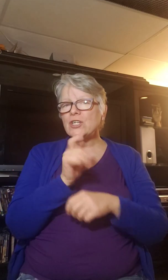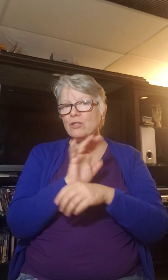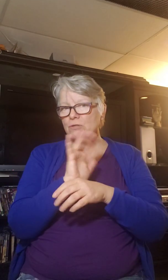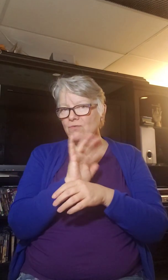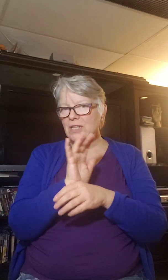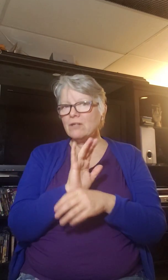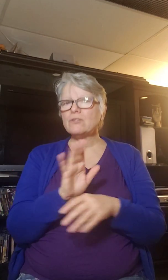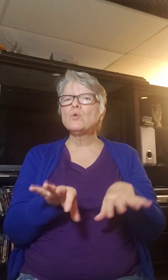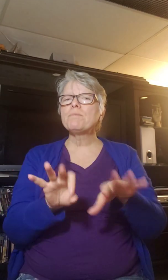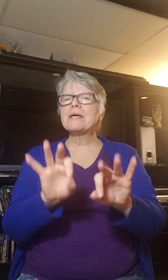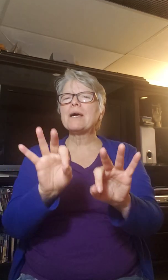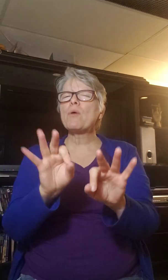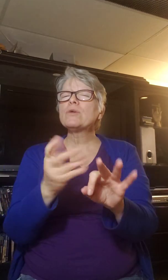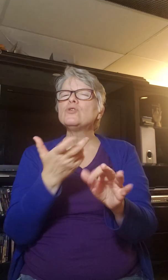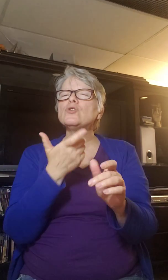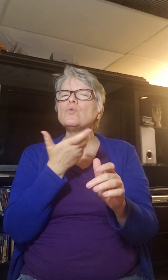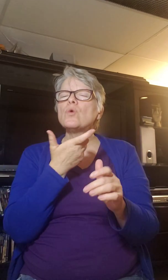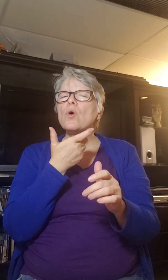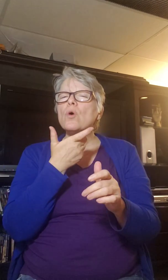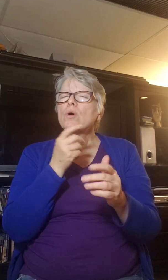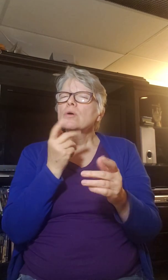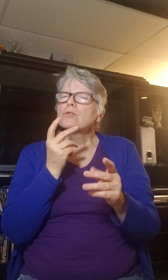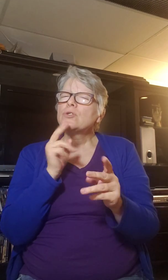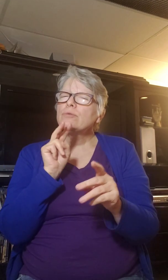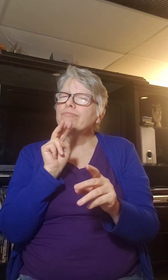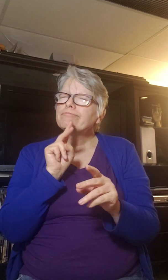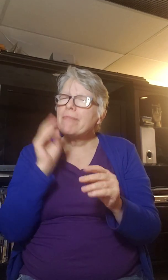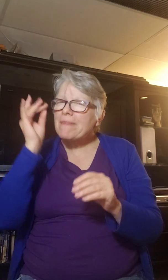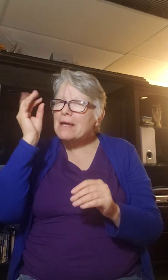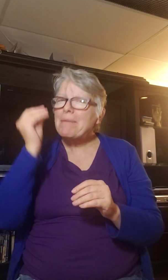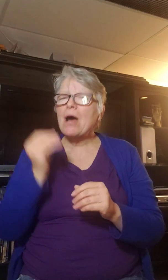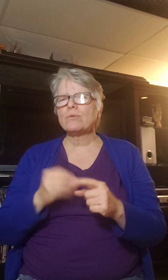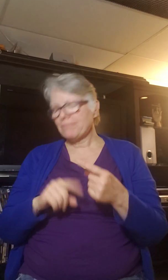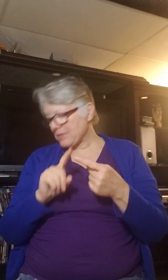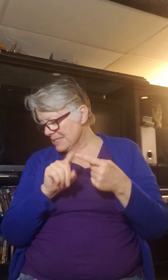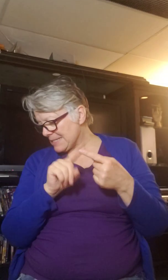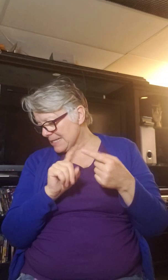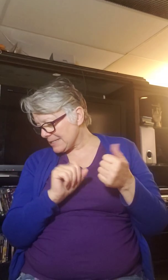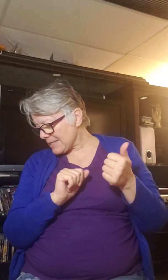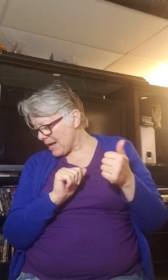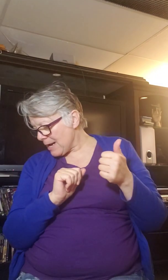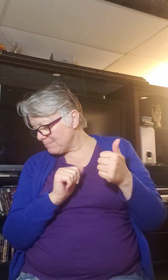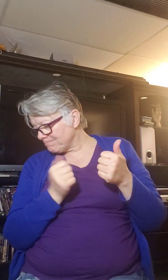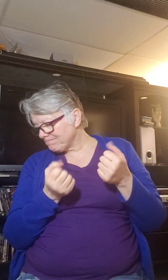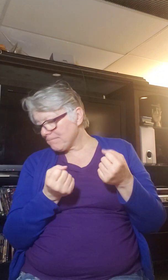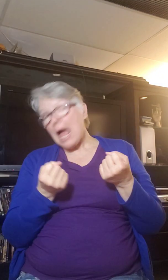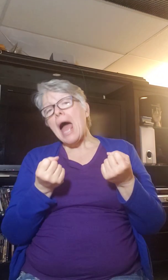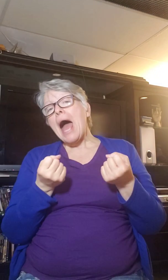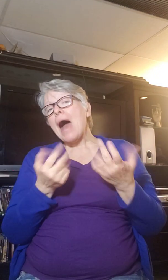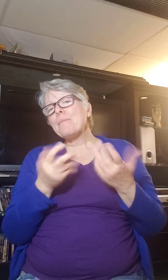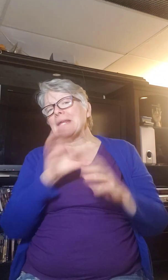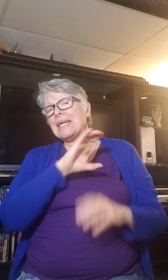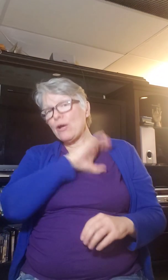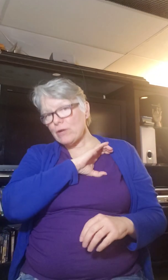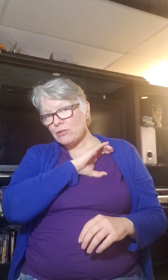those videos, you will pick up, I want you to think about these things. How many